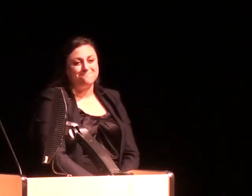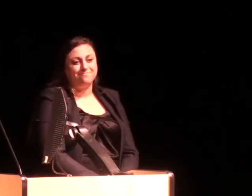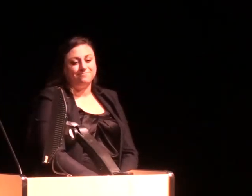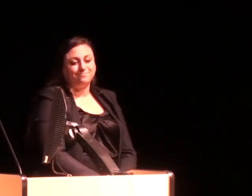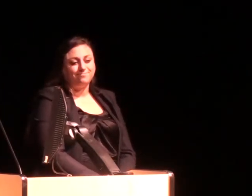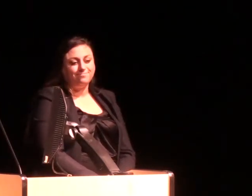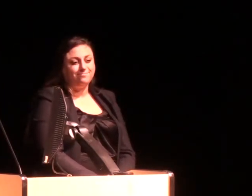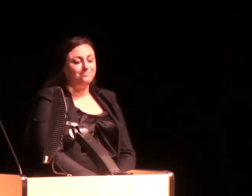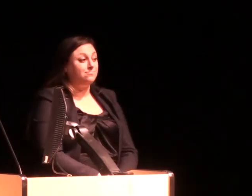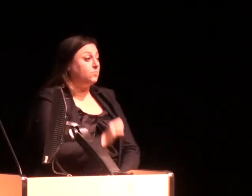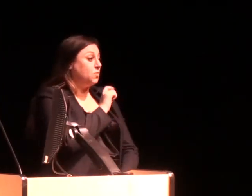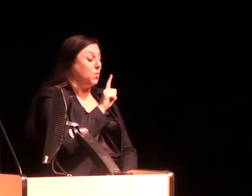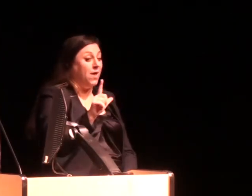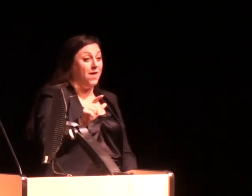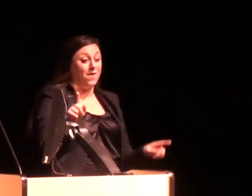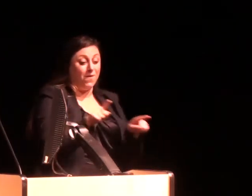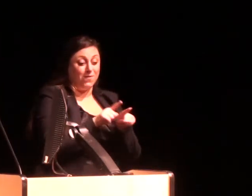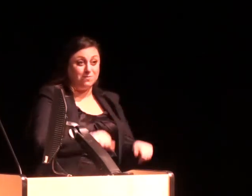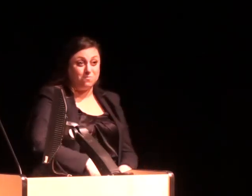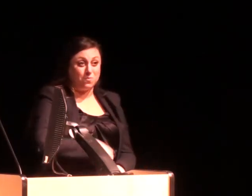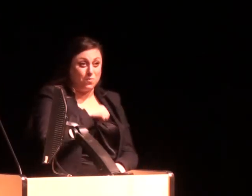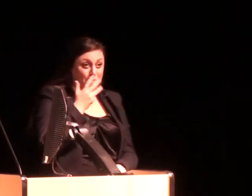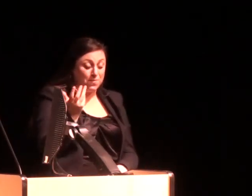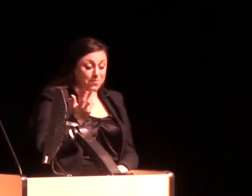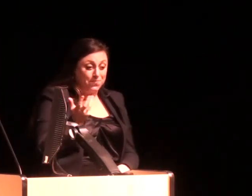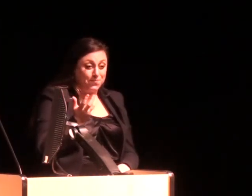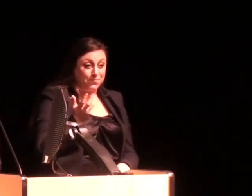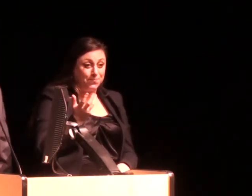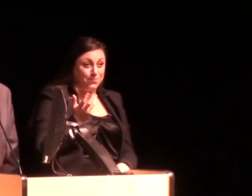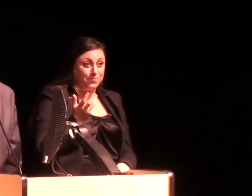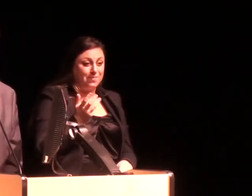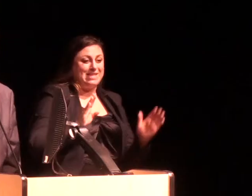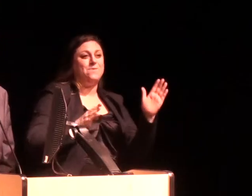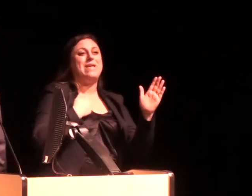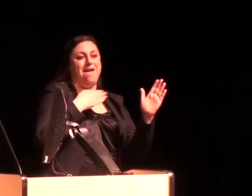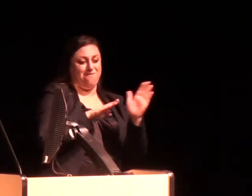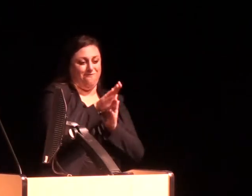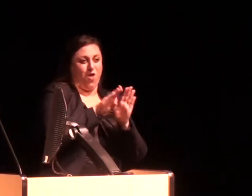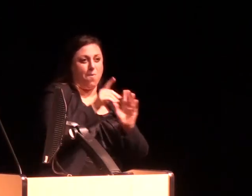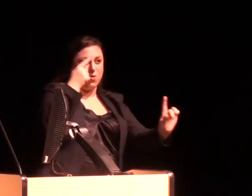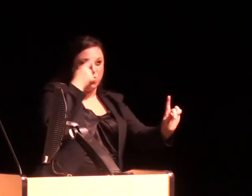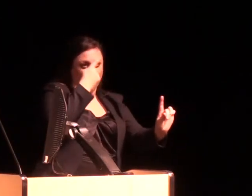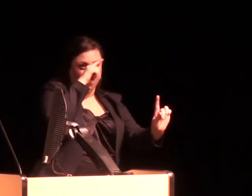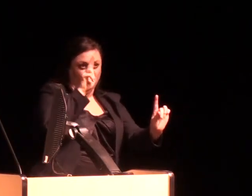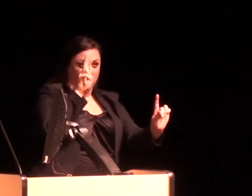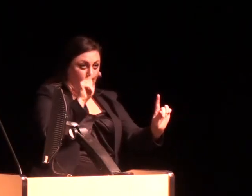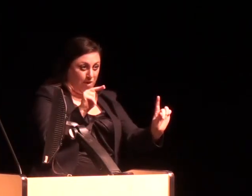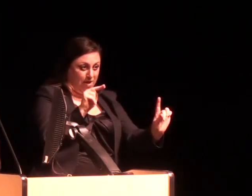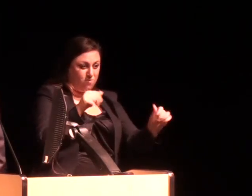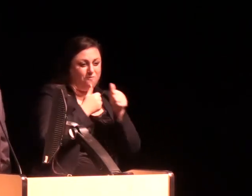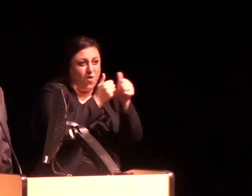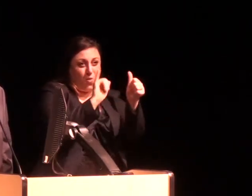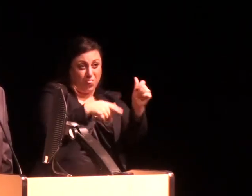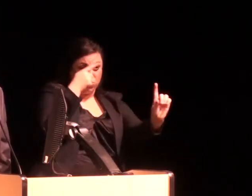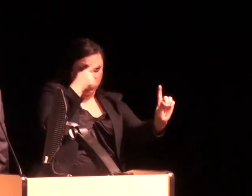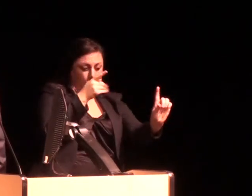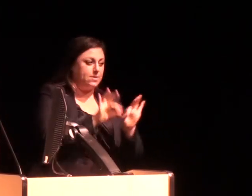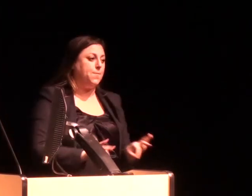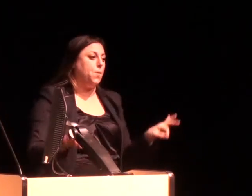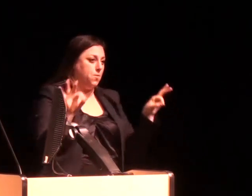Well, we are also proud to fulfill the Millennium Development Goals according to the United Nations. You know, that is very